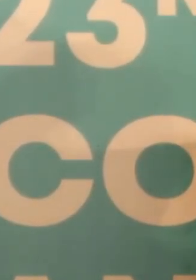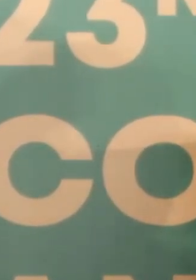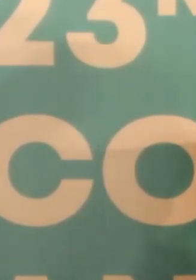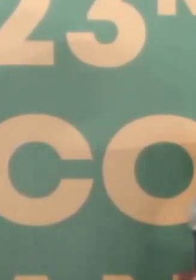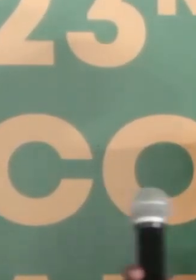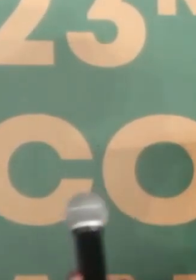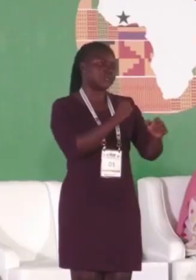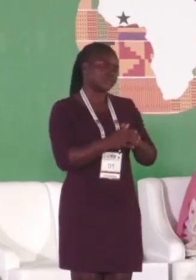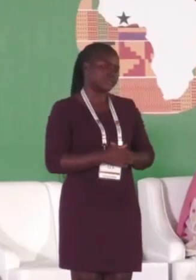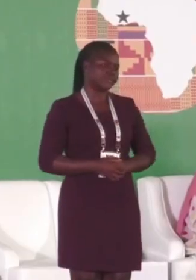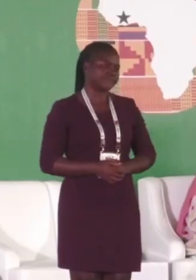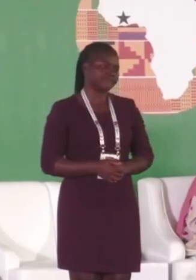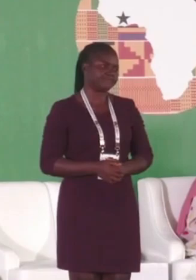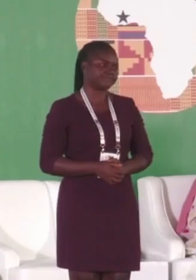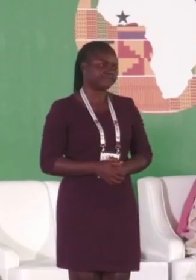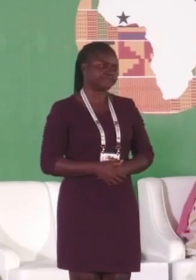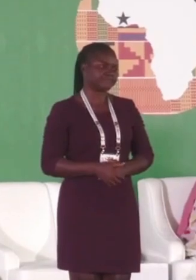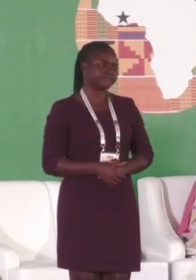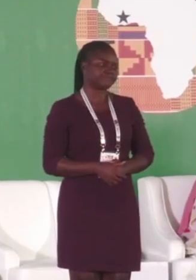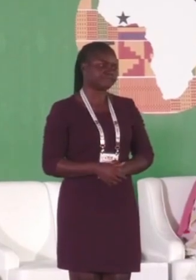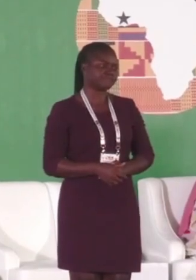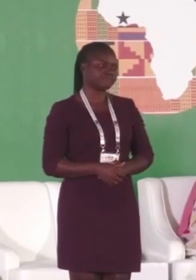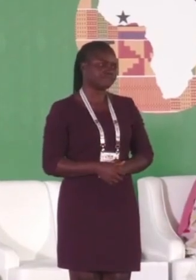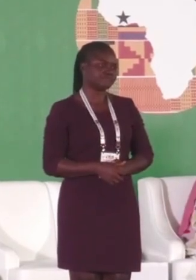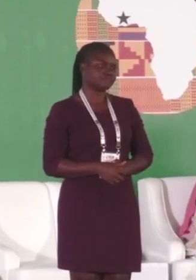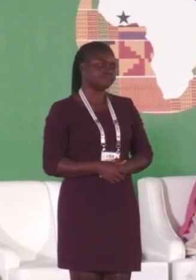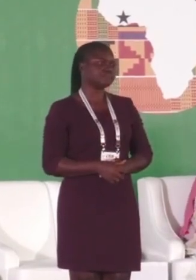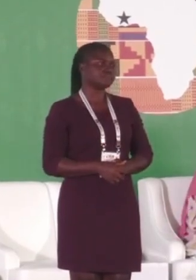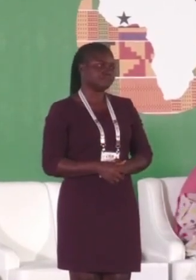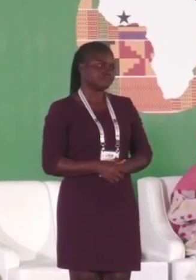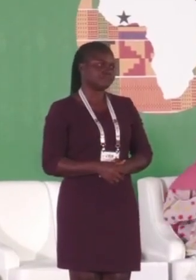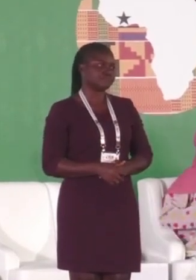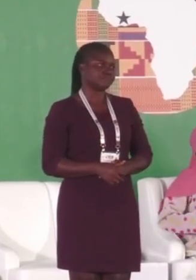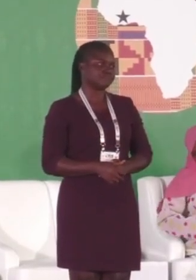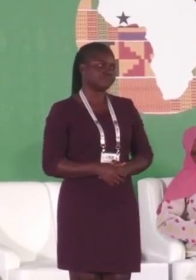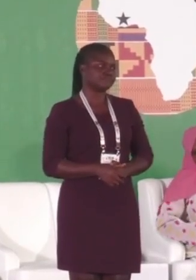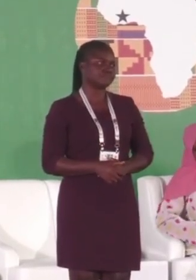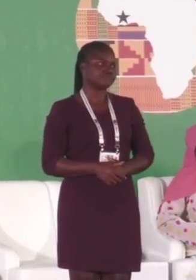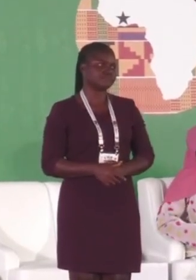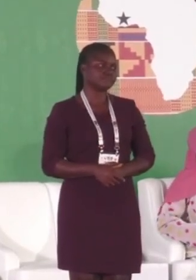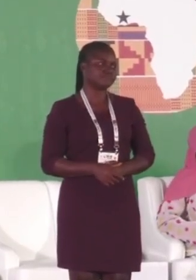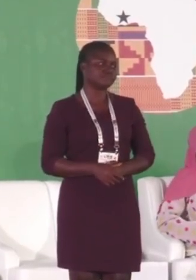you can go ahead. Is it okay? Thank you.